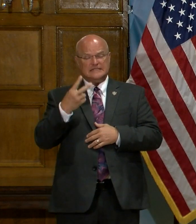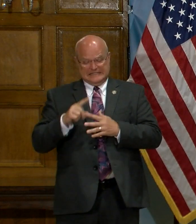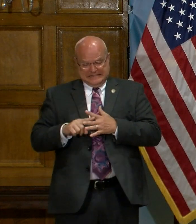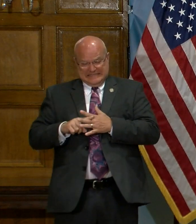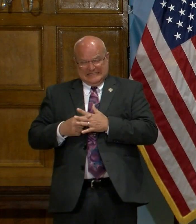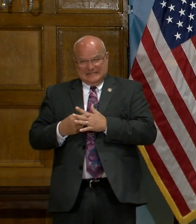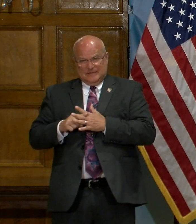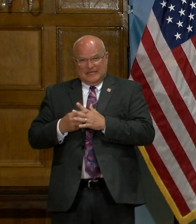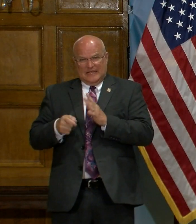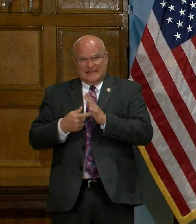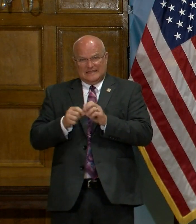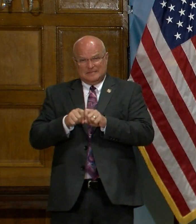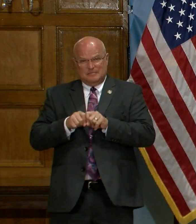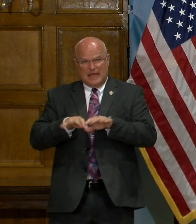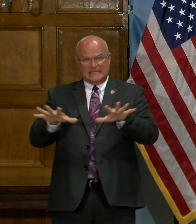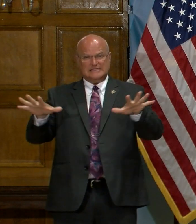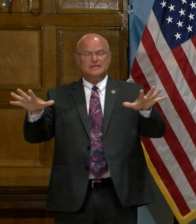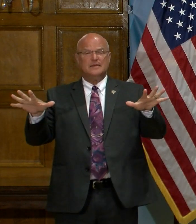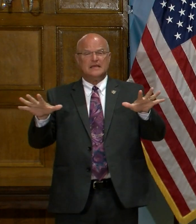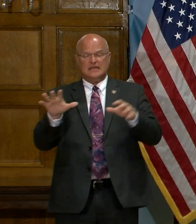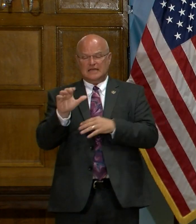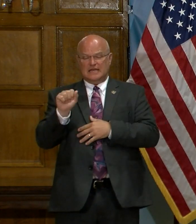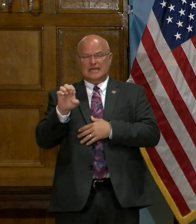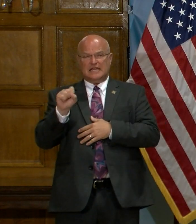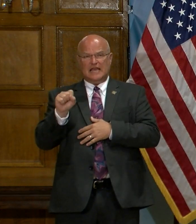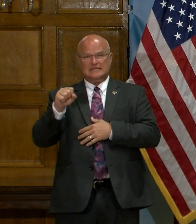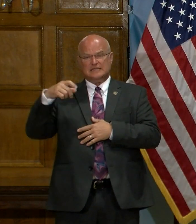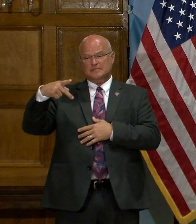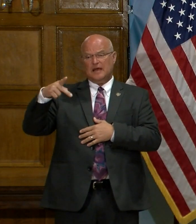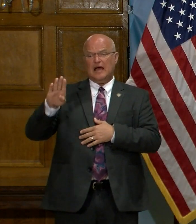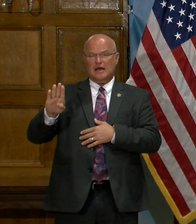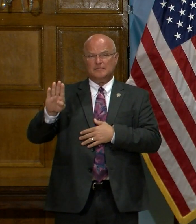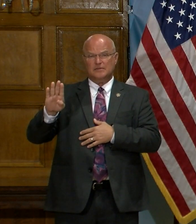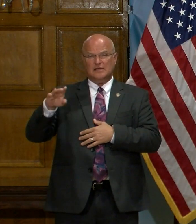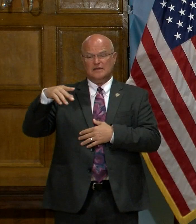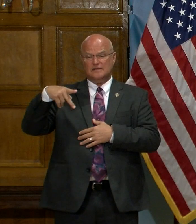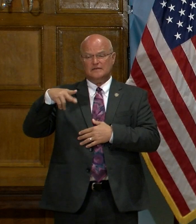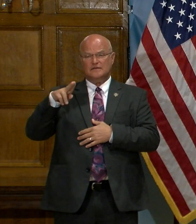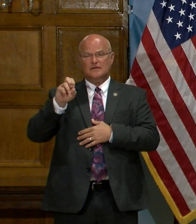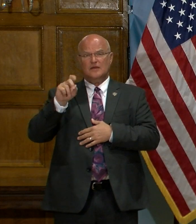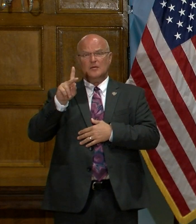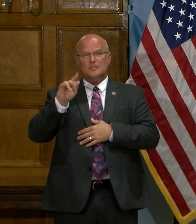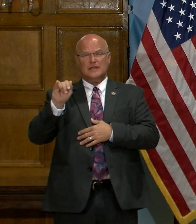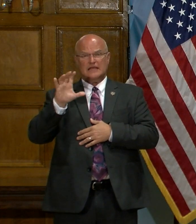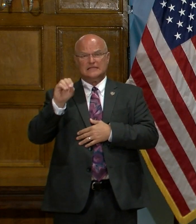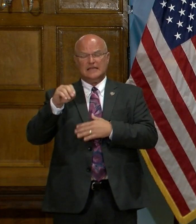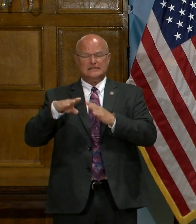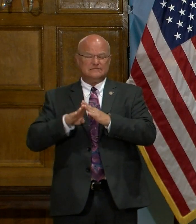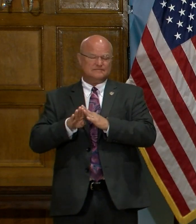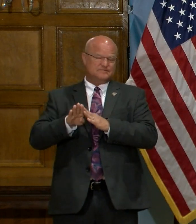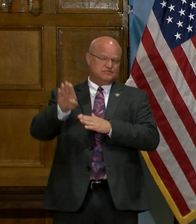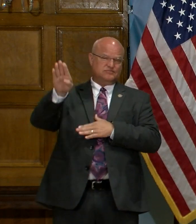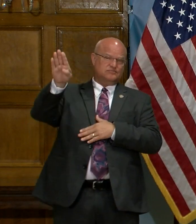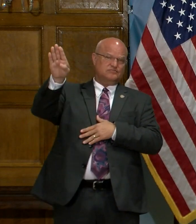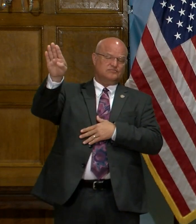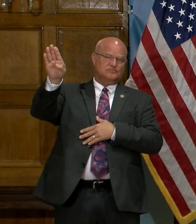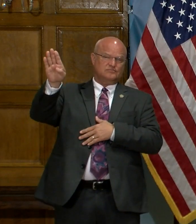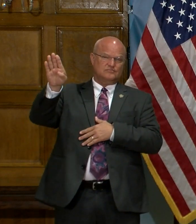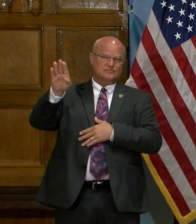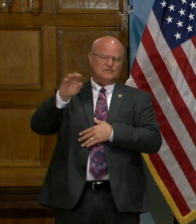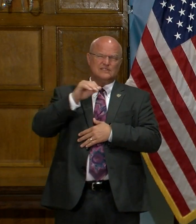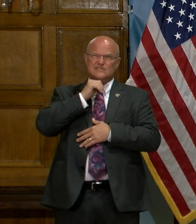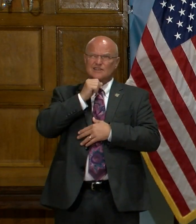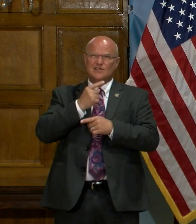on in this pandemic cases in Pine Bluff, Pulaski County that soared, not the